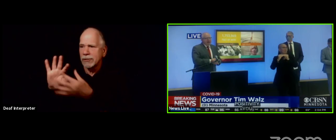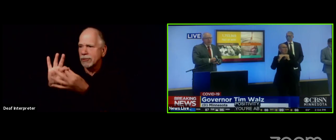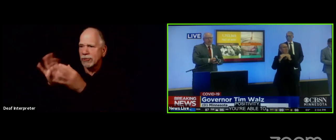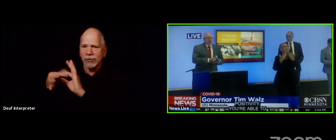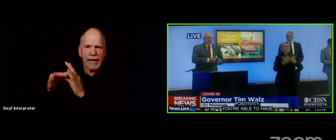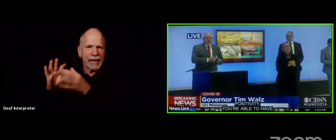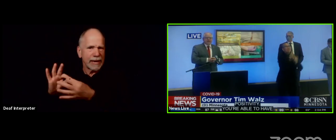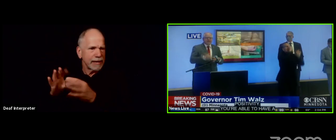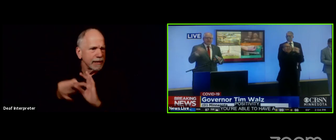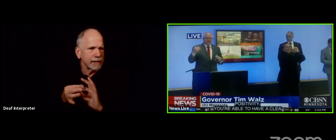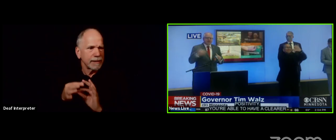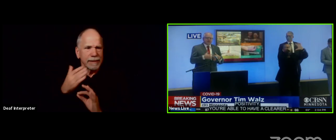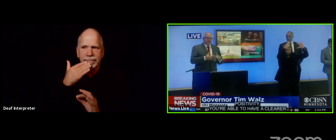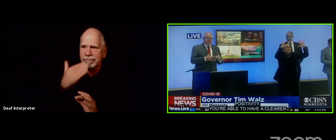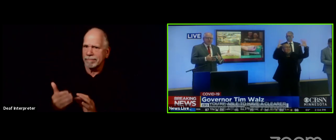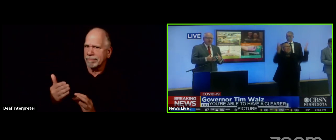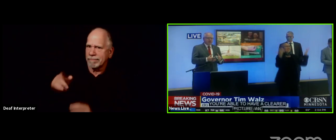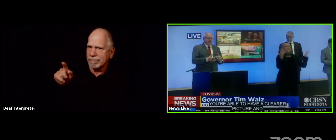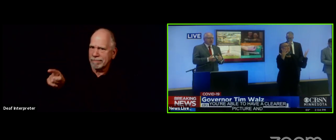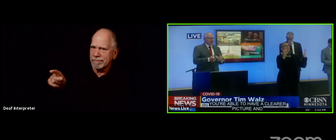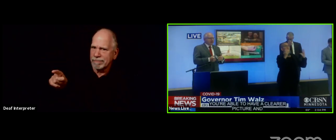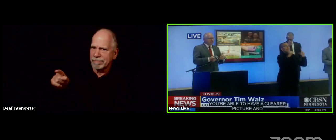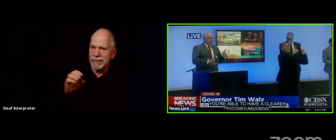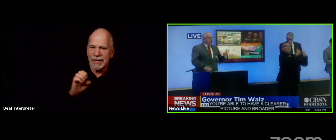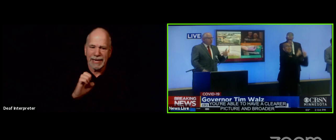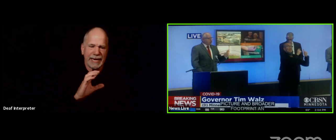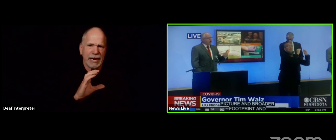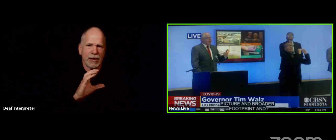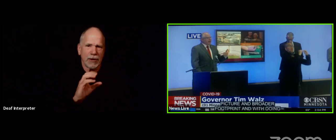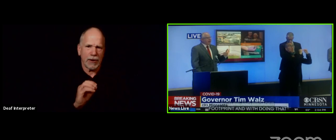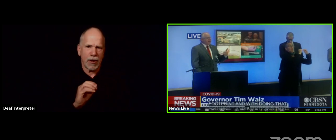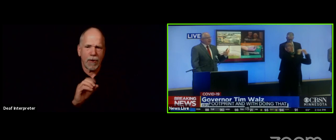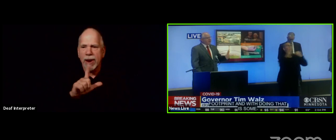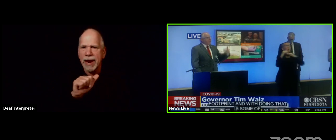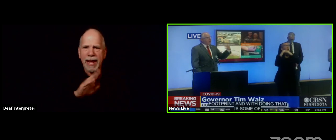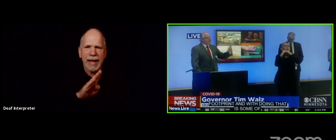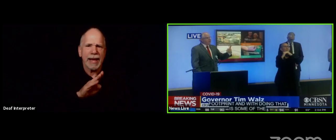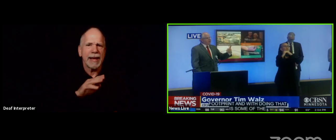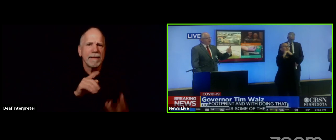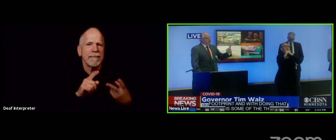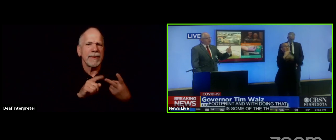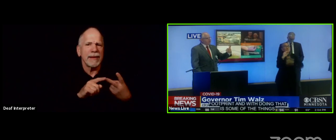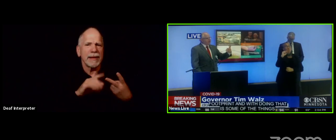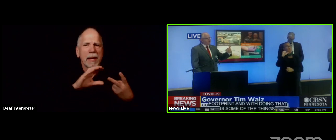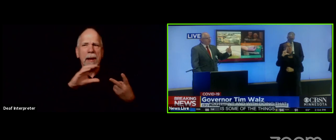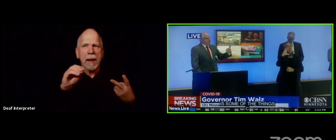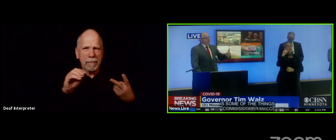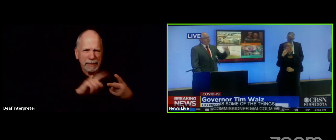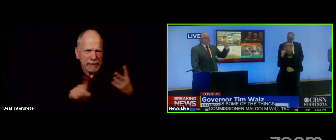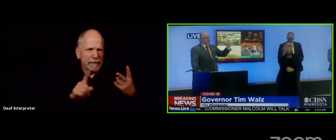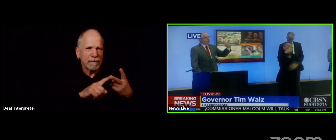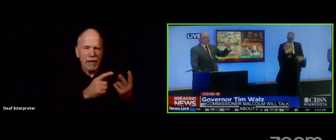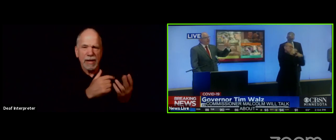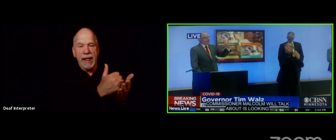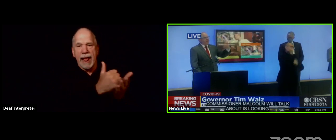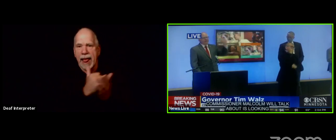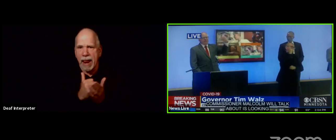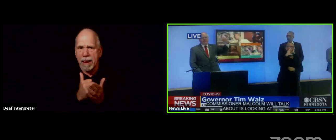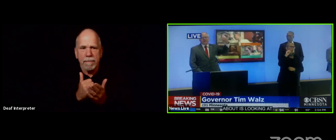And with doing that is some of the things Commissioner Malcolm will talk about is we're looking at daily positive rates of those tests. Whether we test